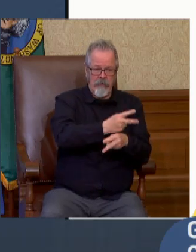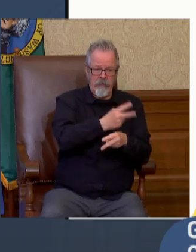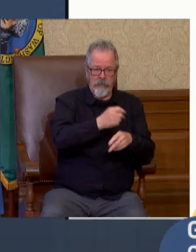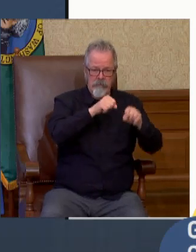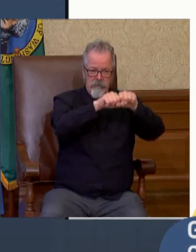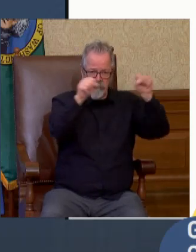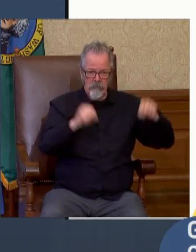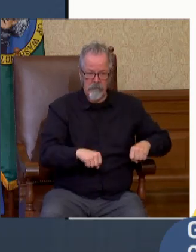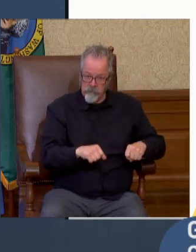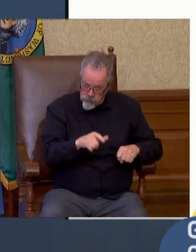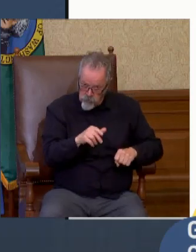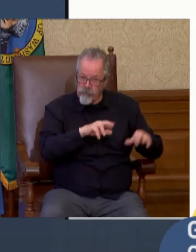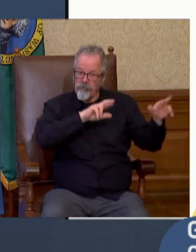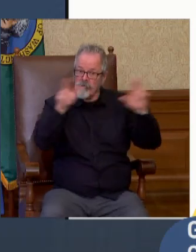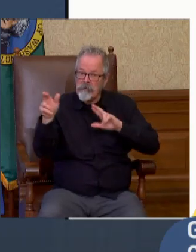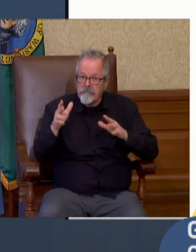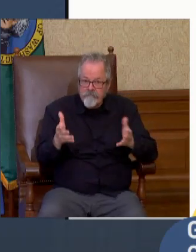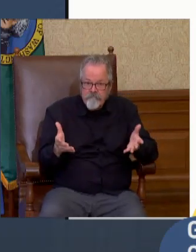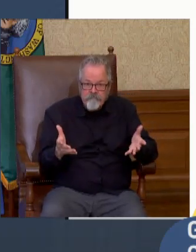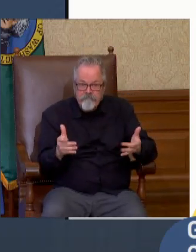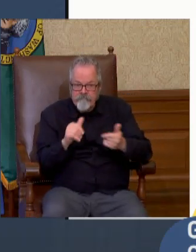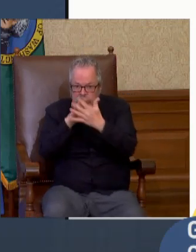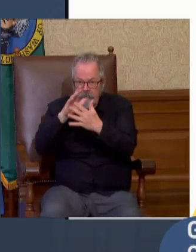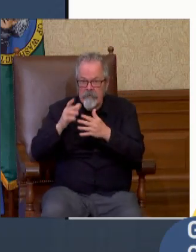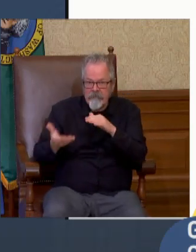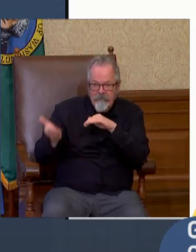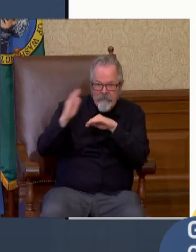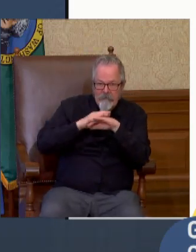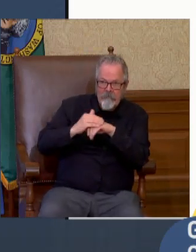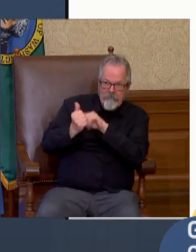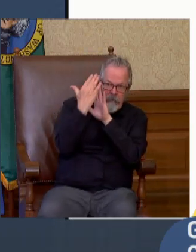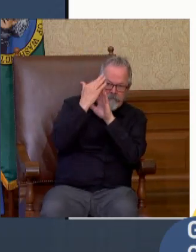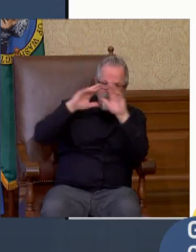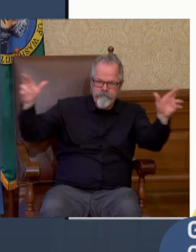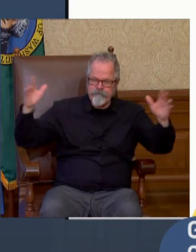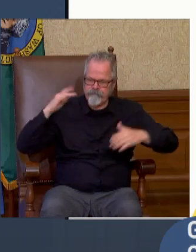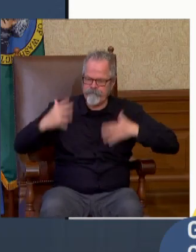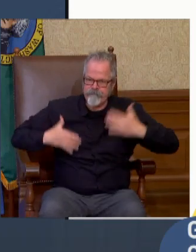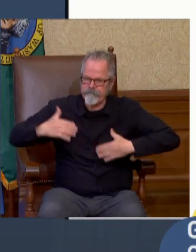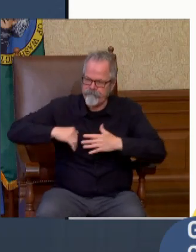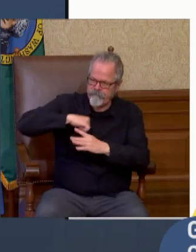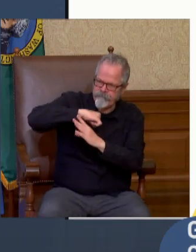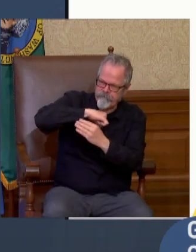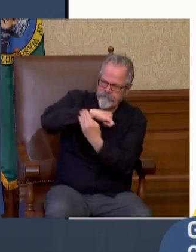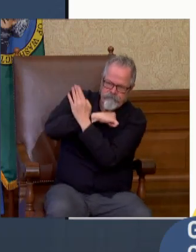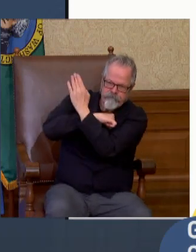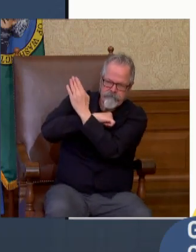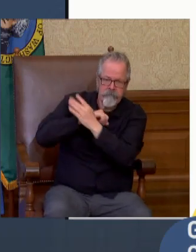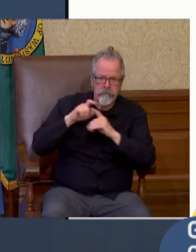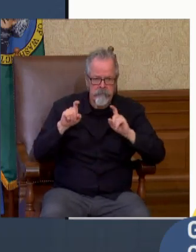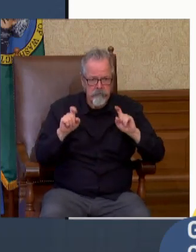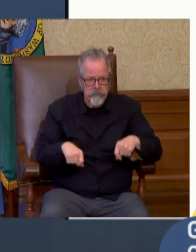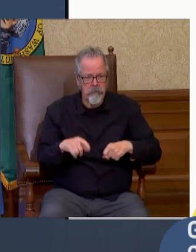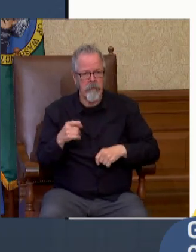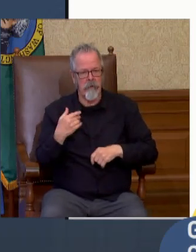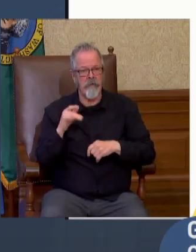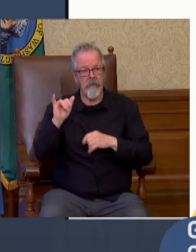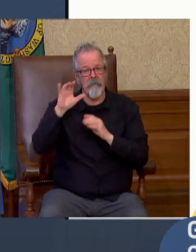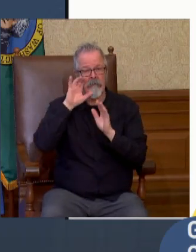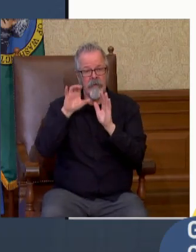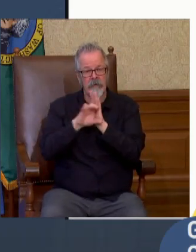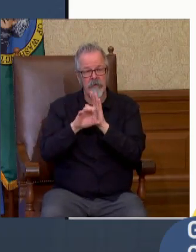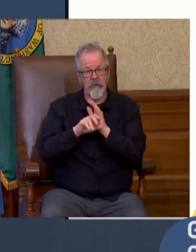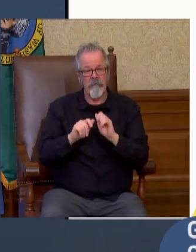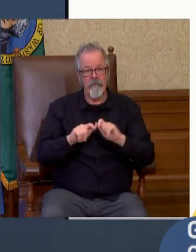The slide I'll put up now basically shows the available beds that are available in the state of Washington to care. These are